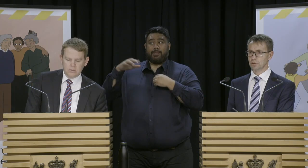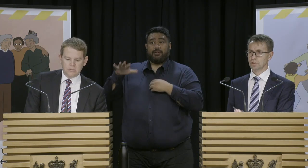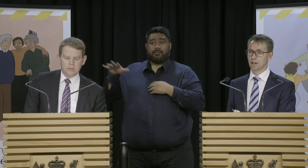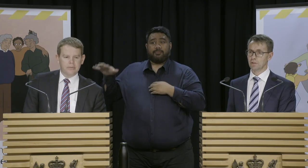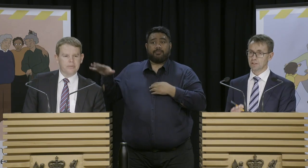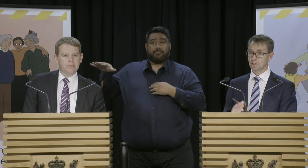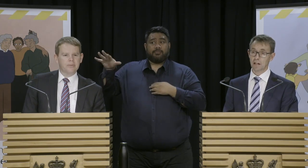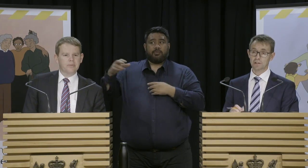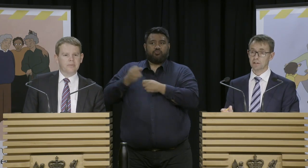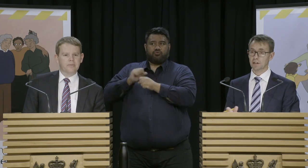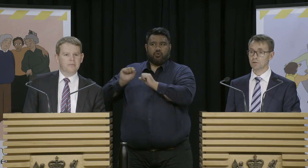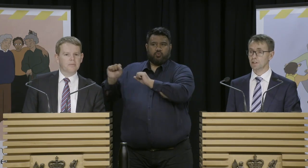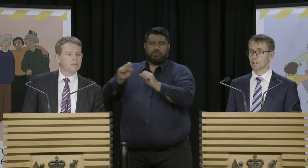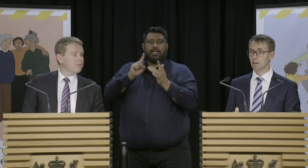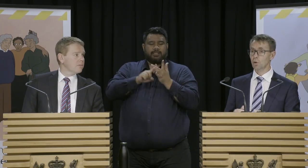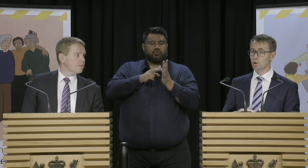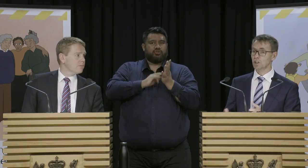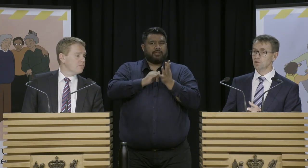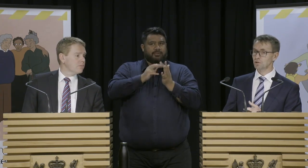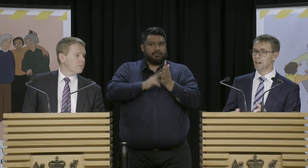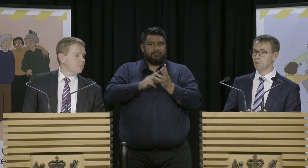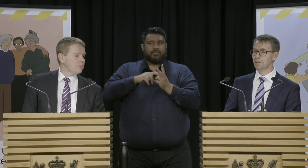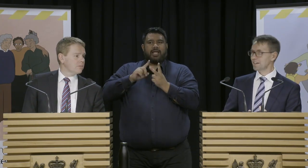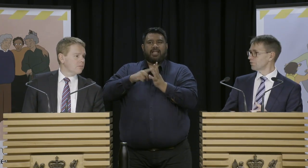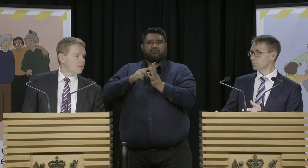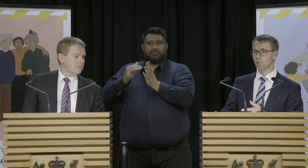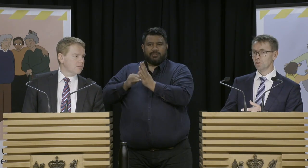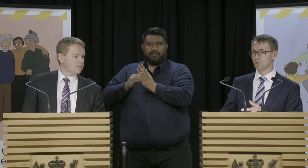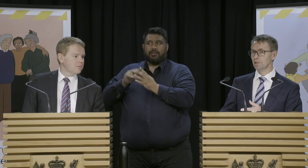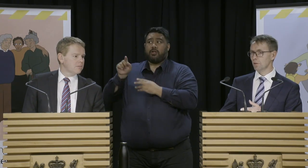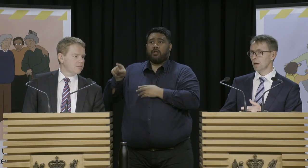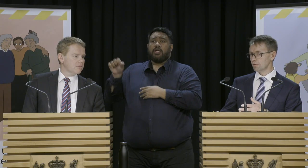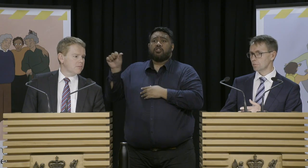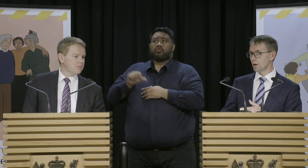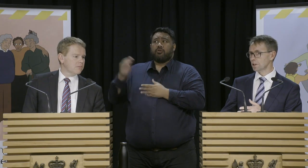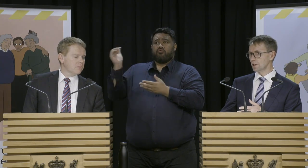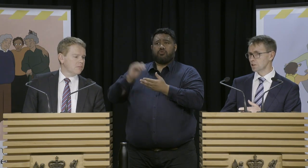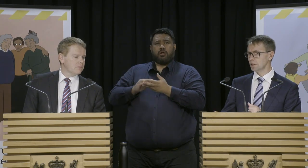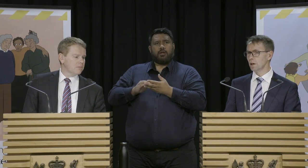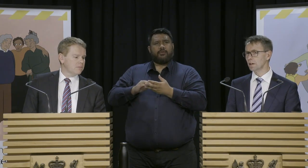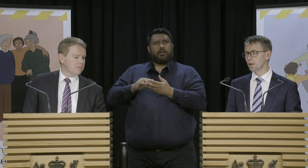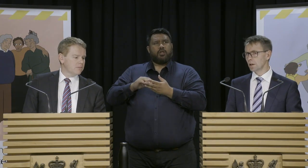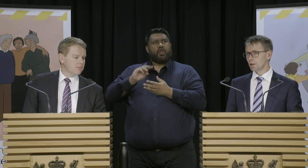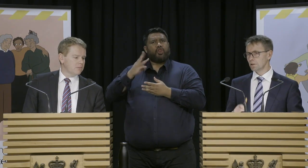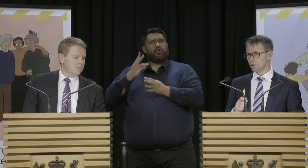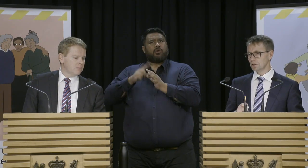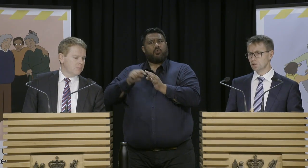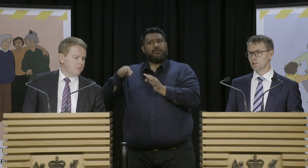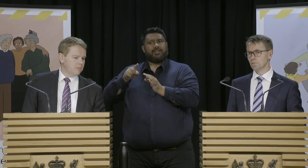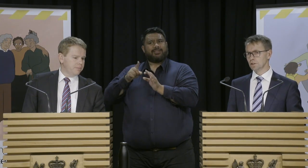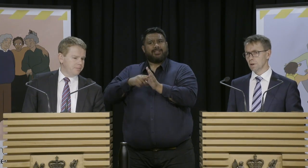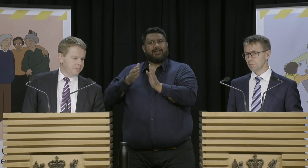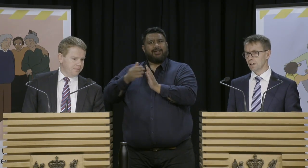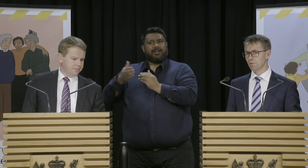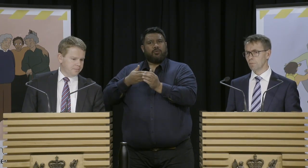companies that produce the other vaccines, Janssen and AstraZeneca, were scheduled to come in from Q3, in my recollection anyway. The